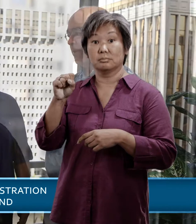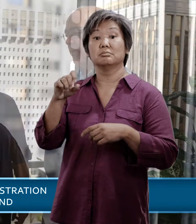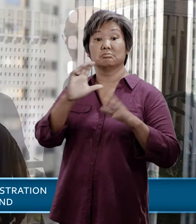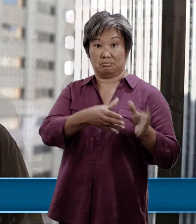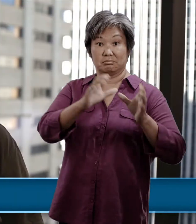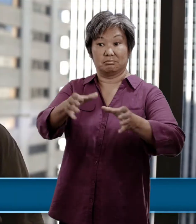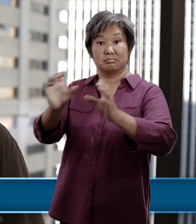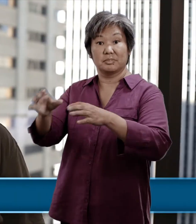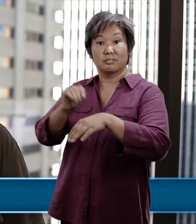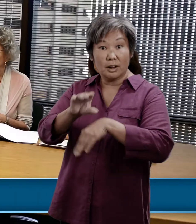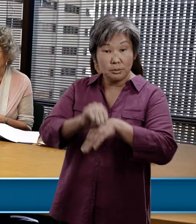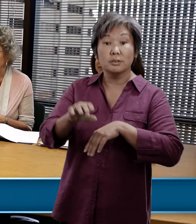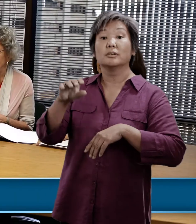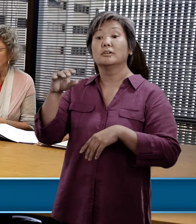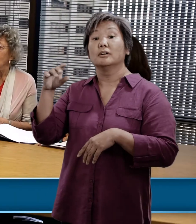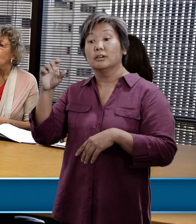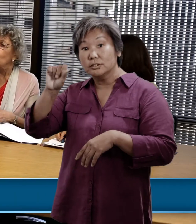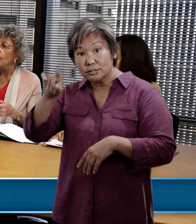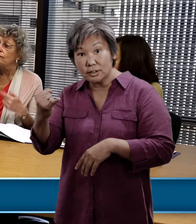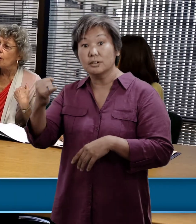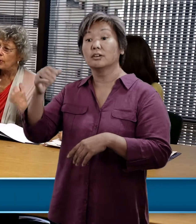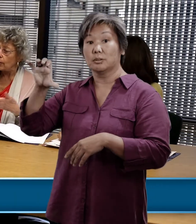special circumstances involving this matter.